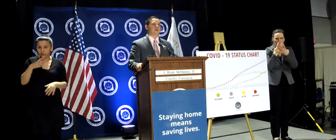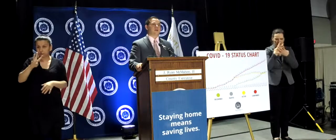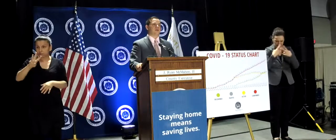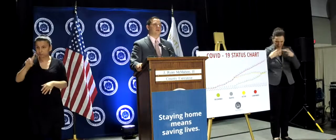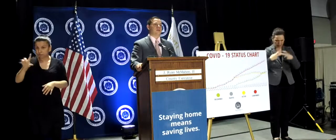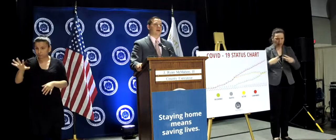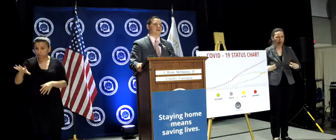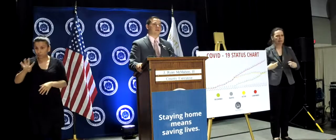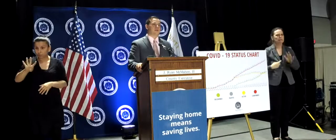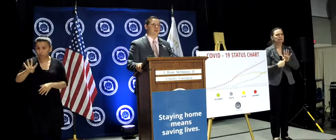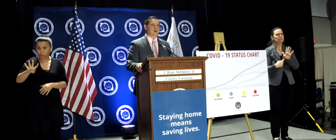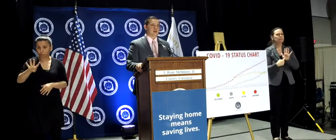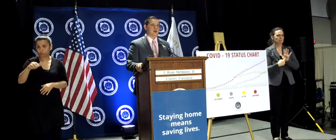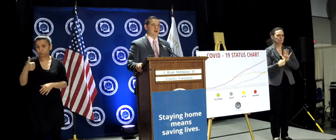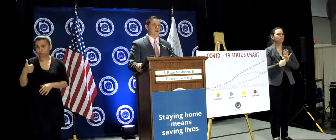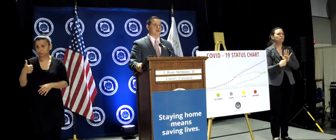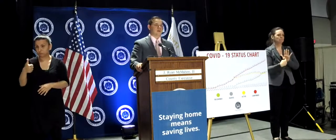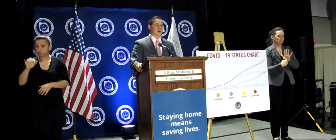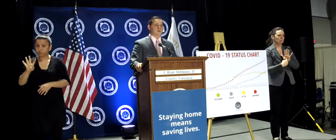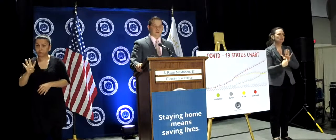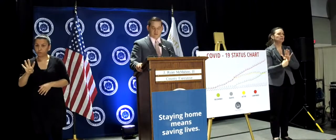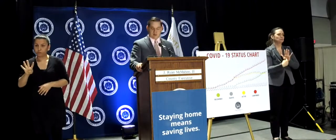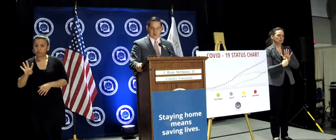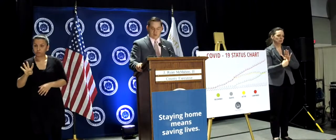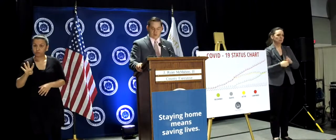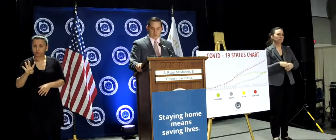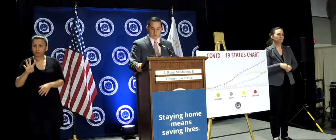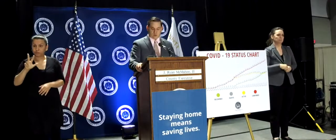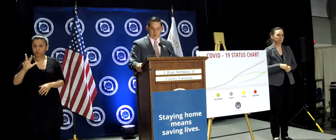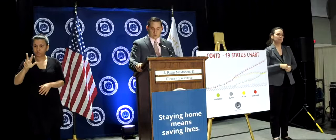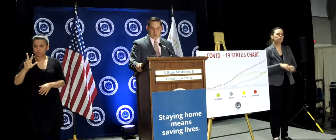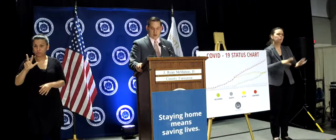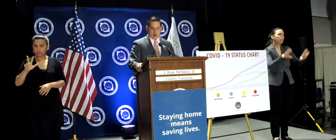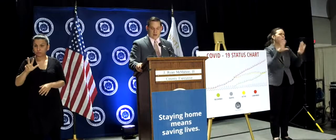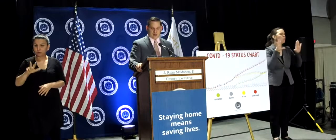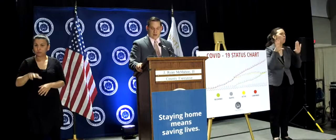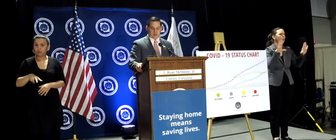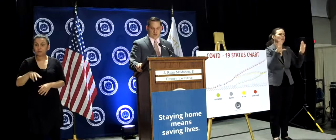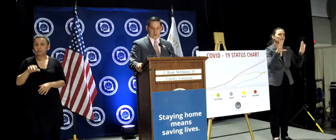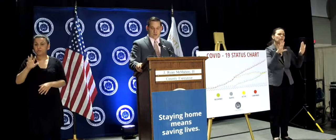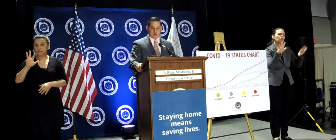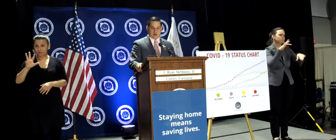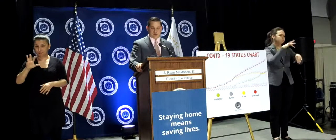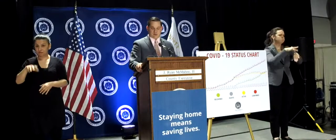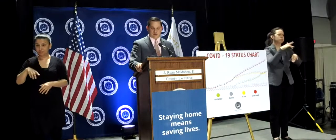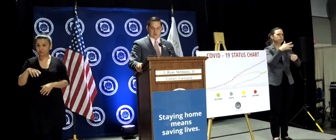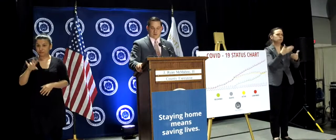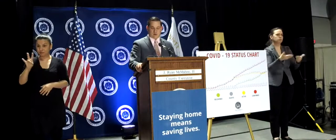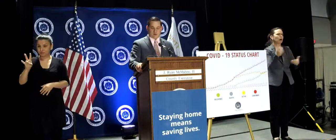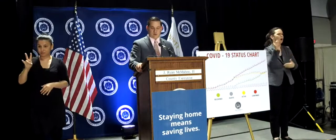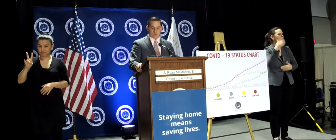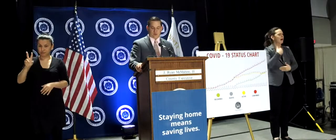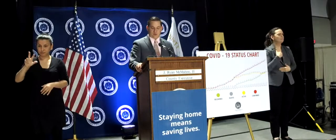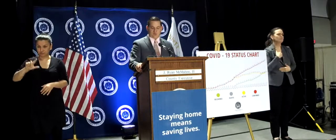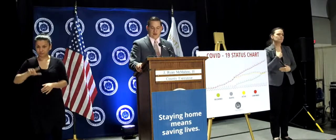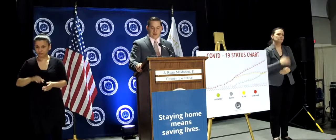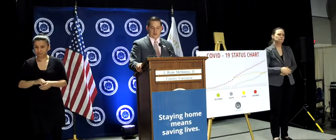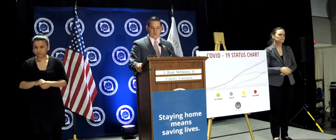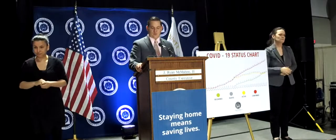Community Health Center for a test. Again, this has been a great tool, and please utilize this. The phone number